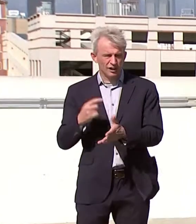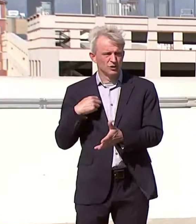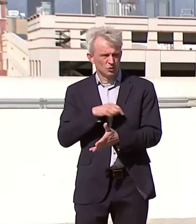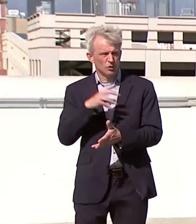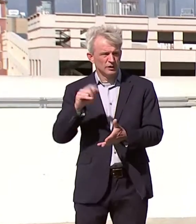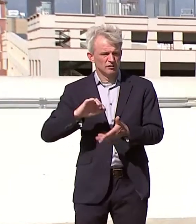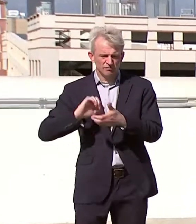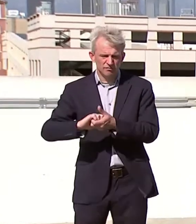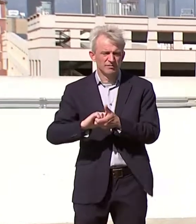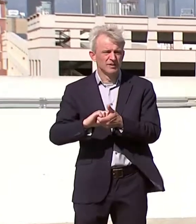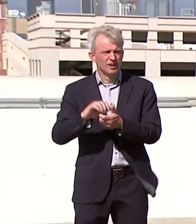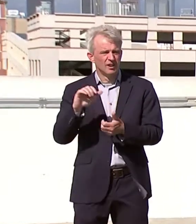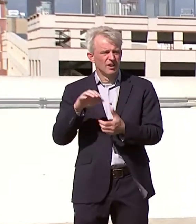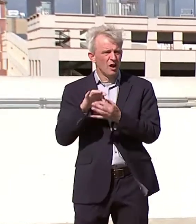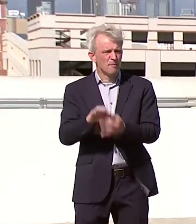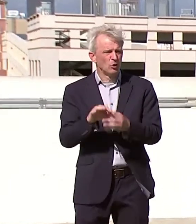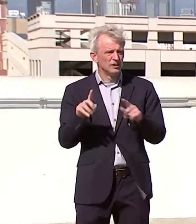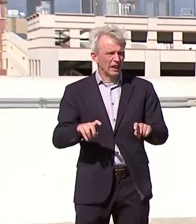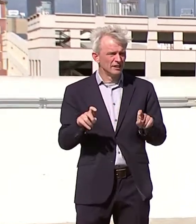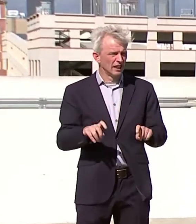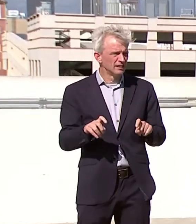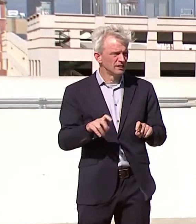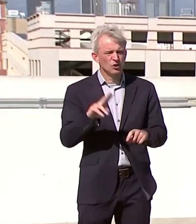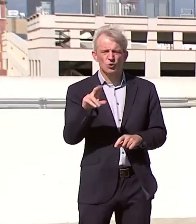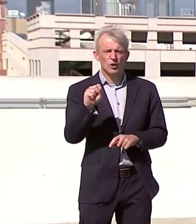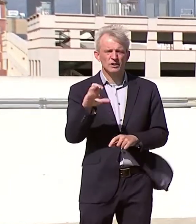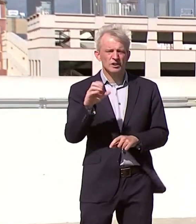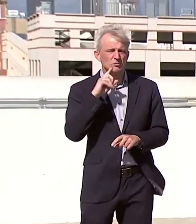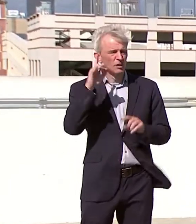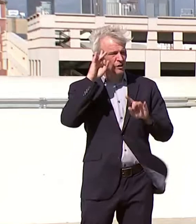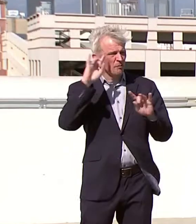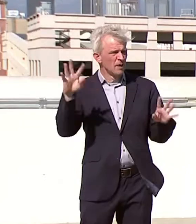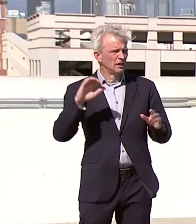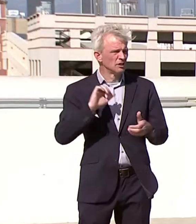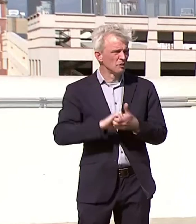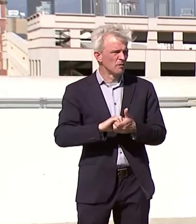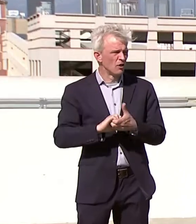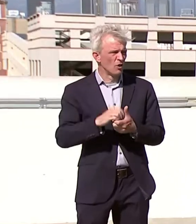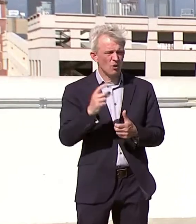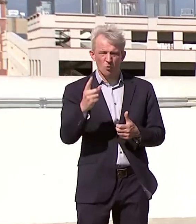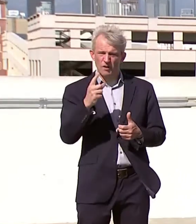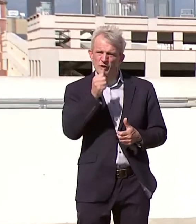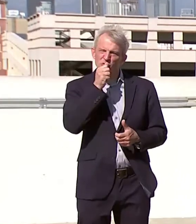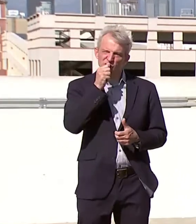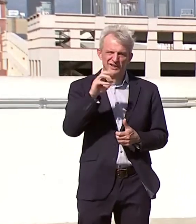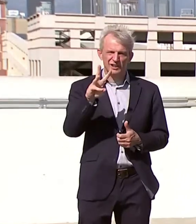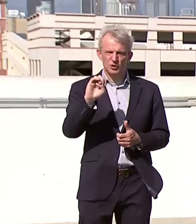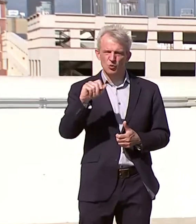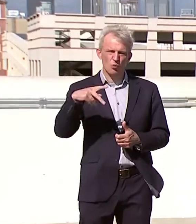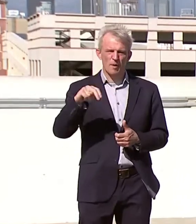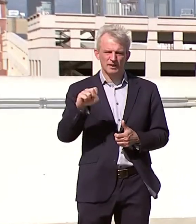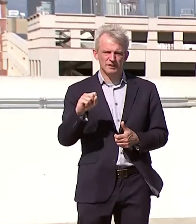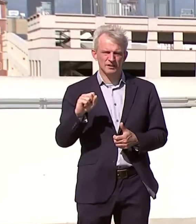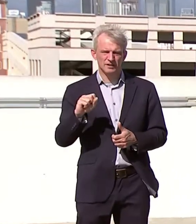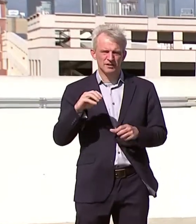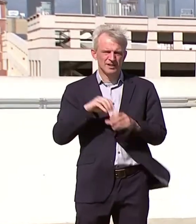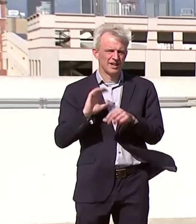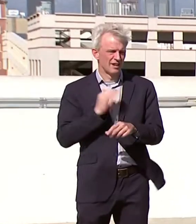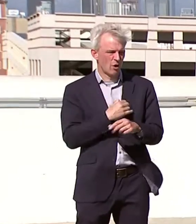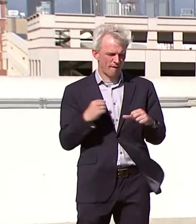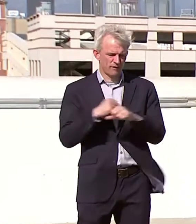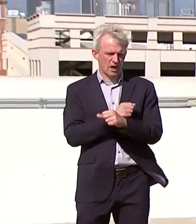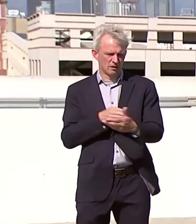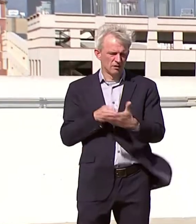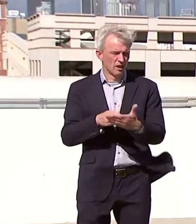USC on testing, they have been such an amazing partner and one of the secret weapons in our success in our fight against COVID-19. Thank